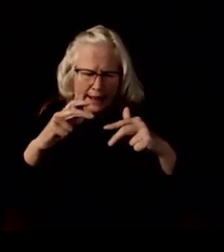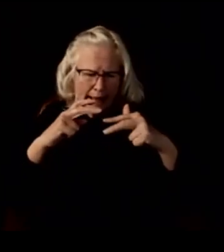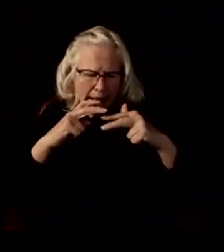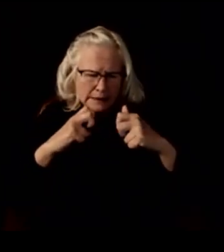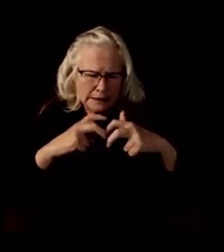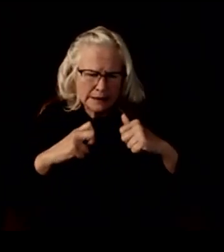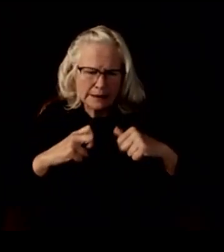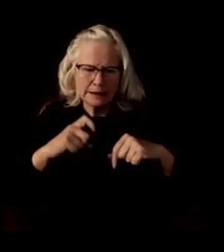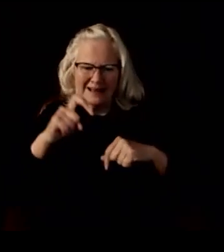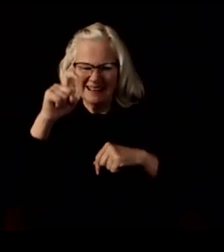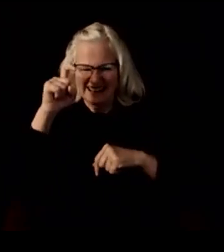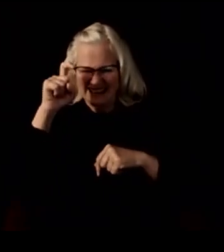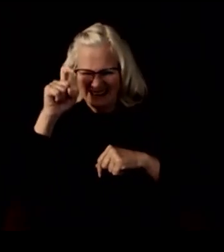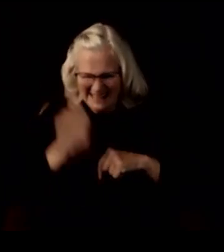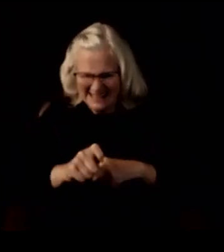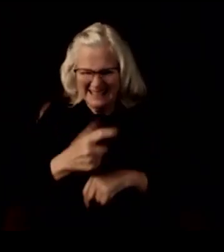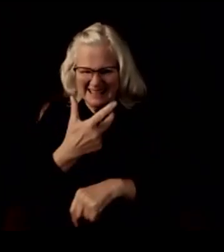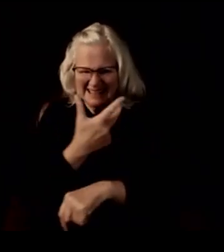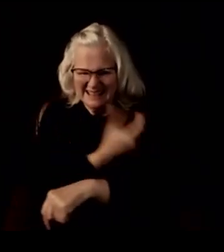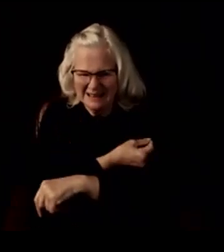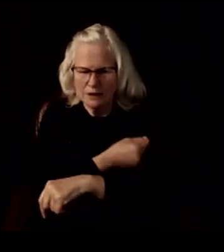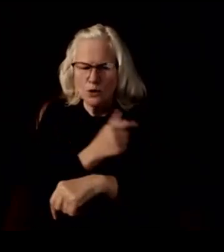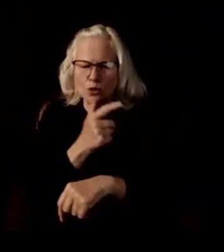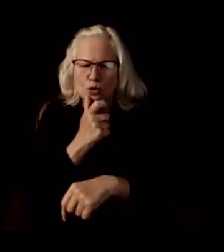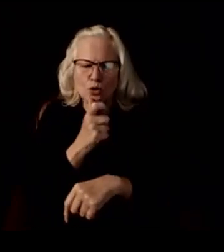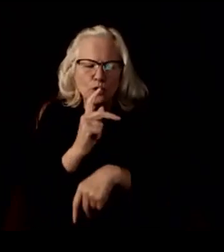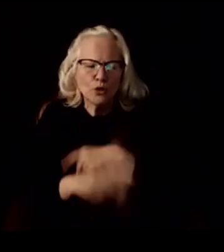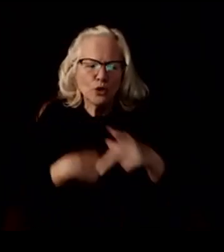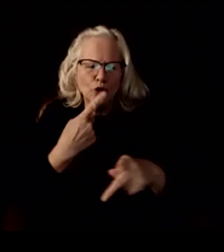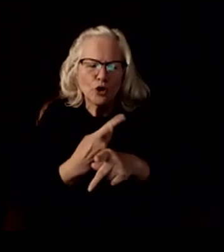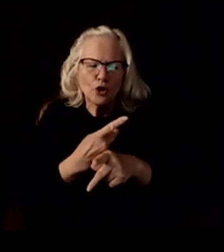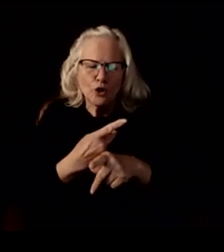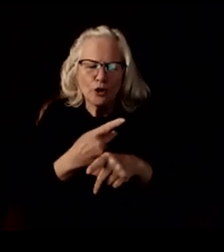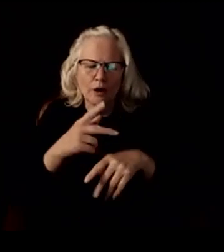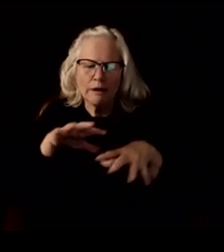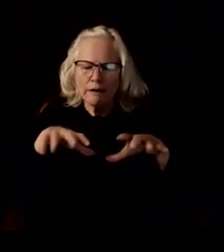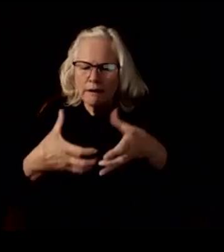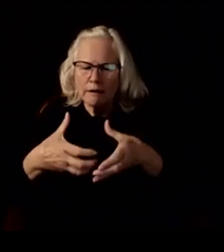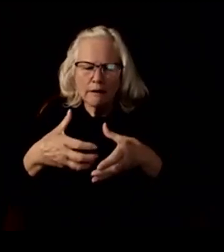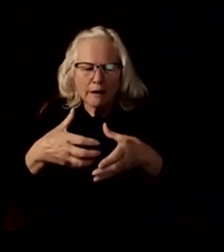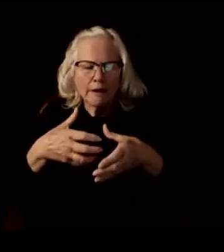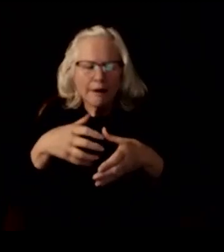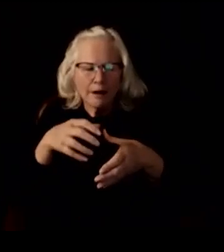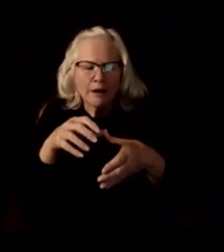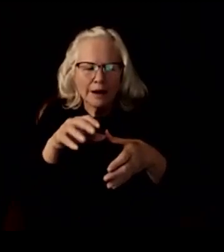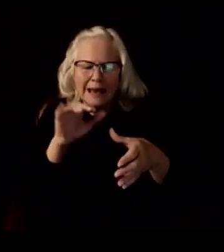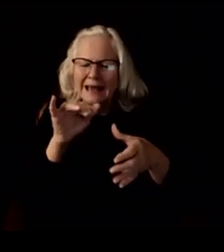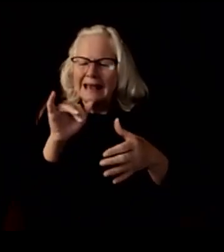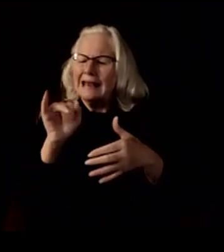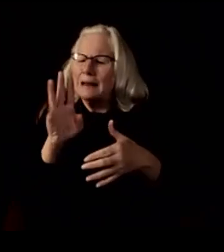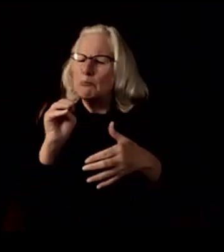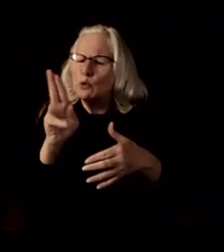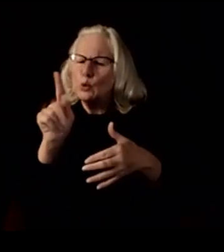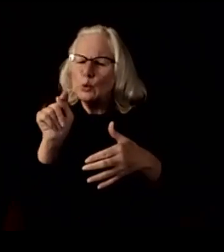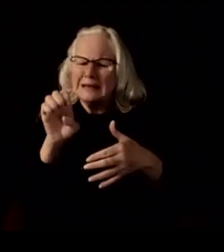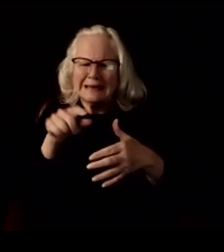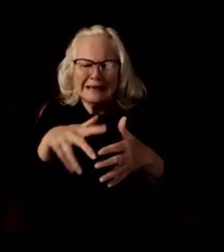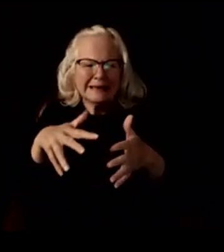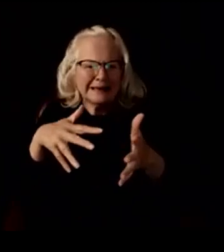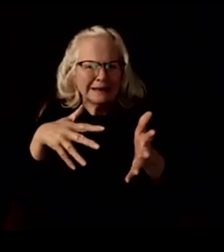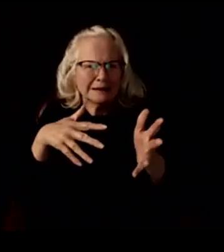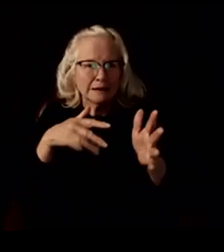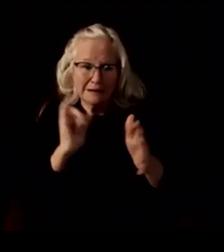of herd immunity rate through people infected and combination with vaccine will be enough to get us out of this? No, we